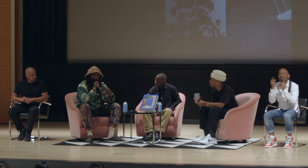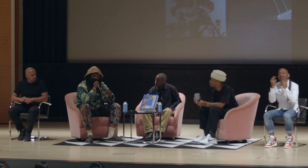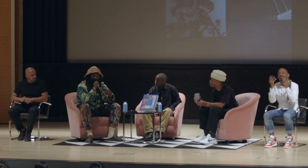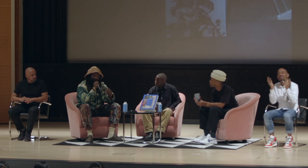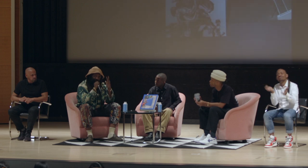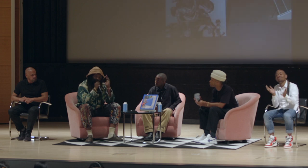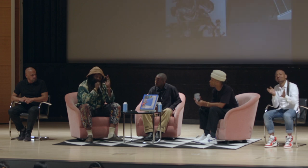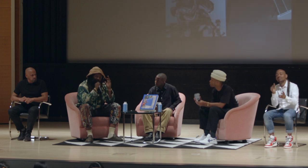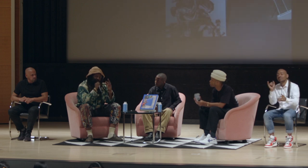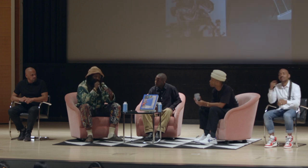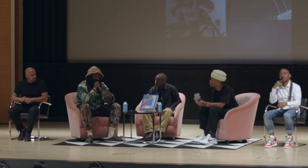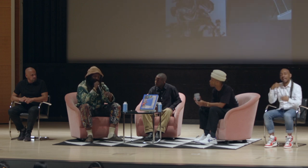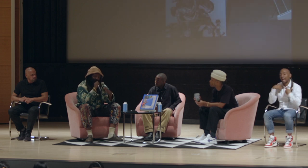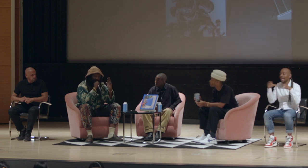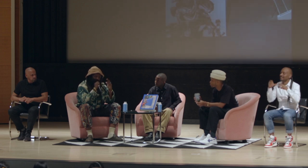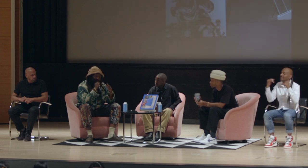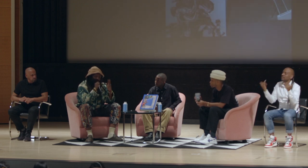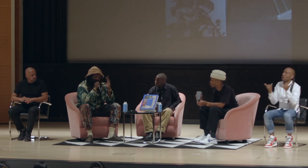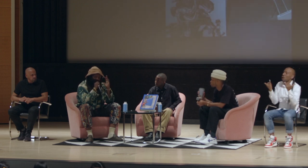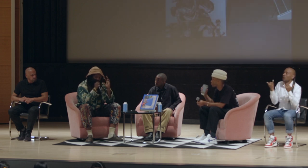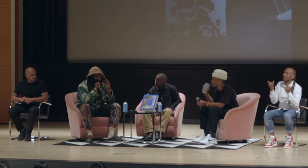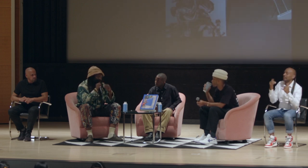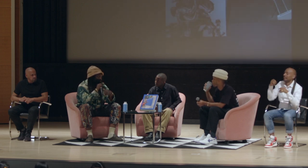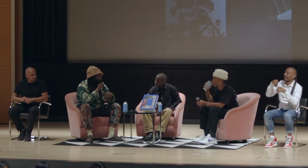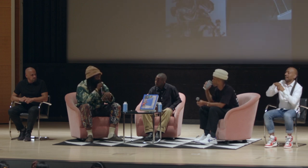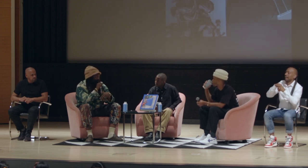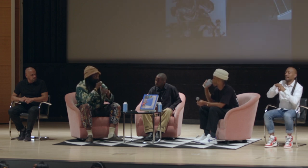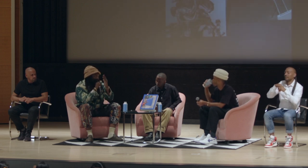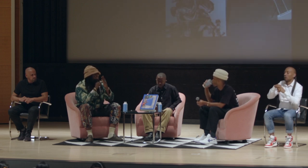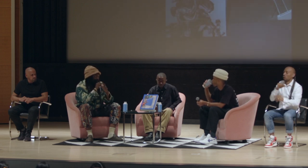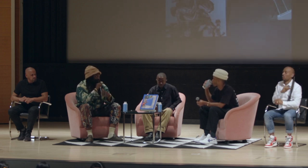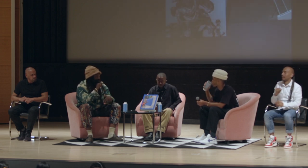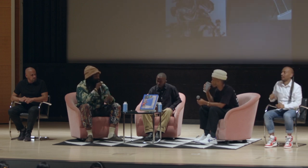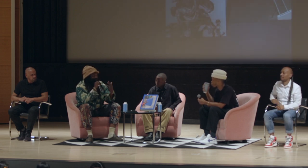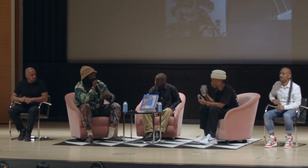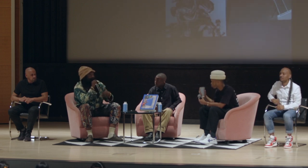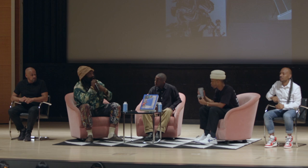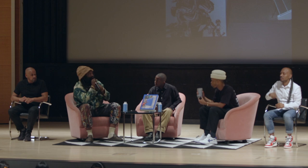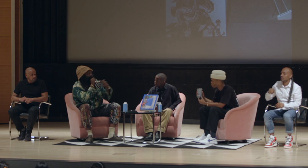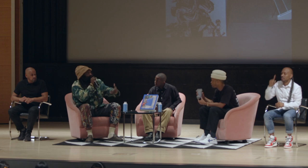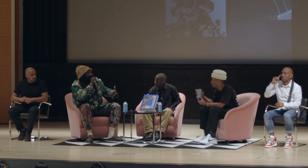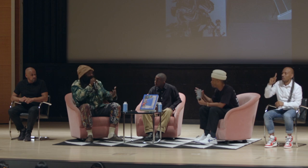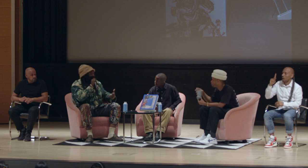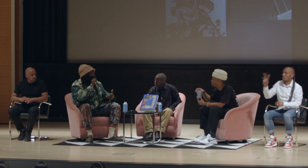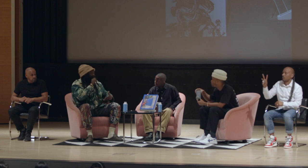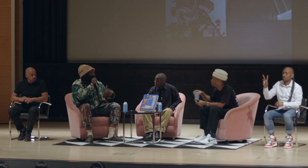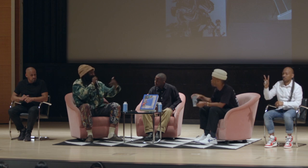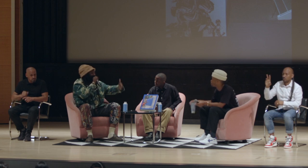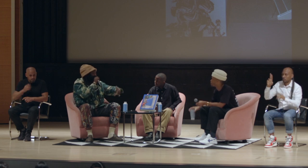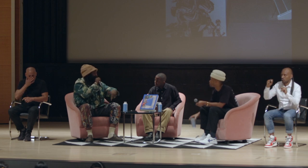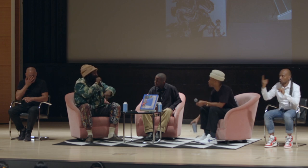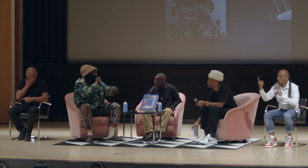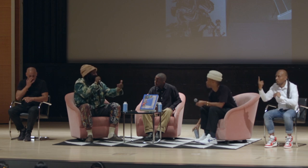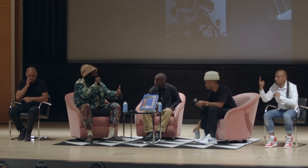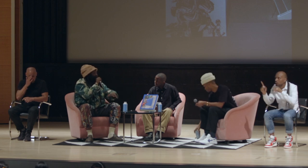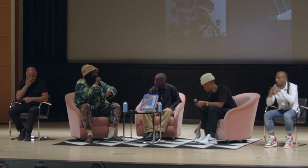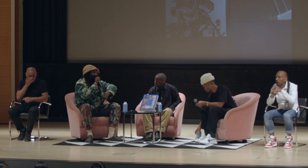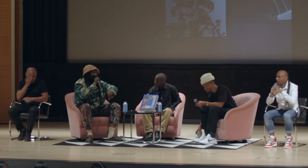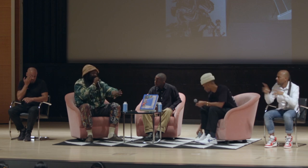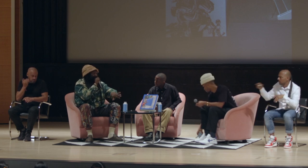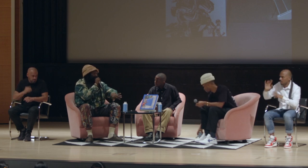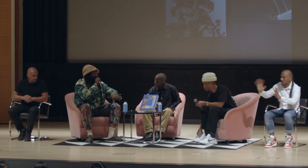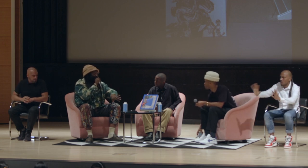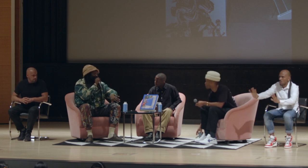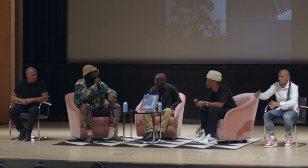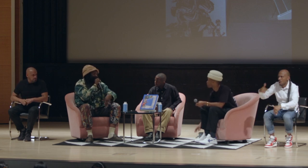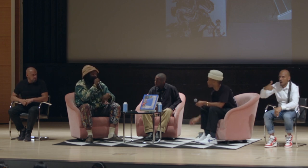a, Kanye did a party in Queens, like a show, and no one showed up. So I was like, I know everyone. If I do one, everyone will show up. This is